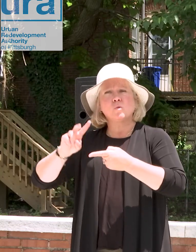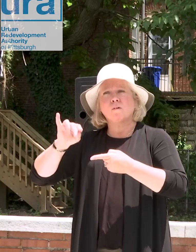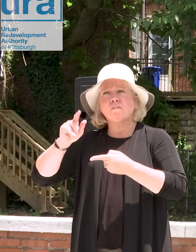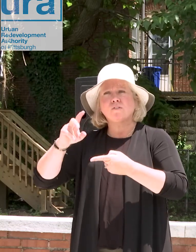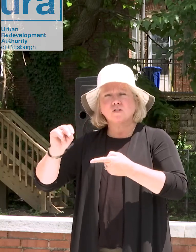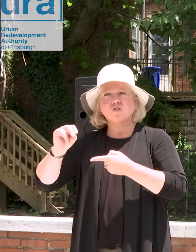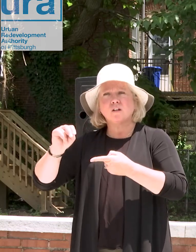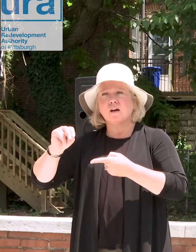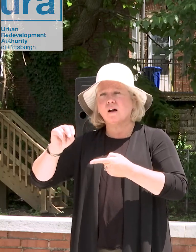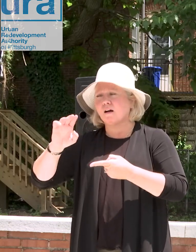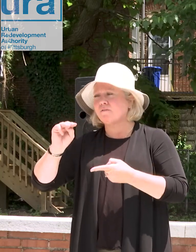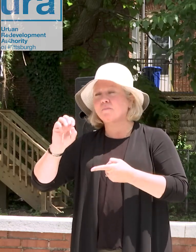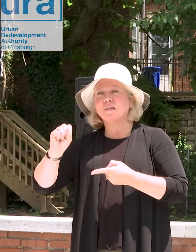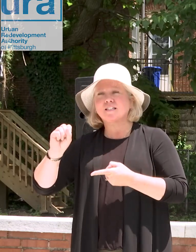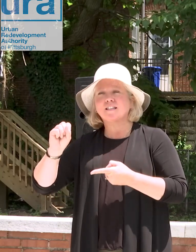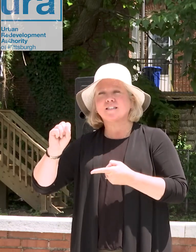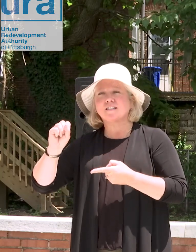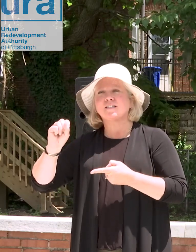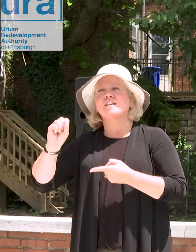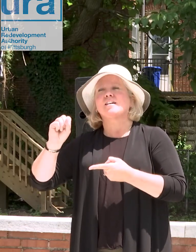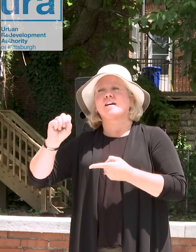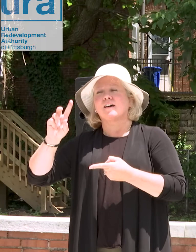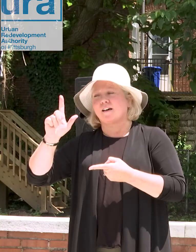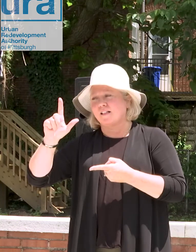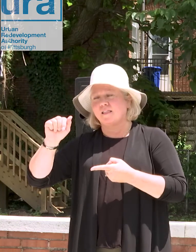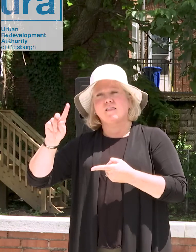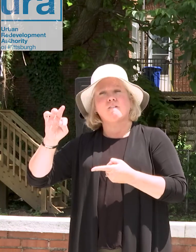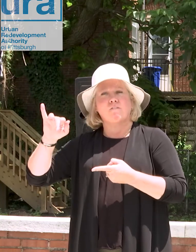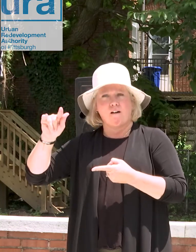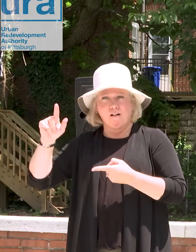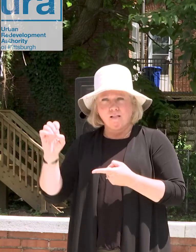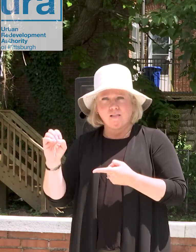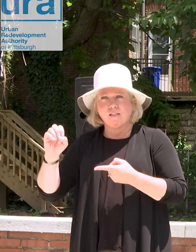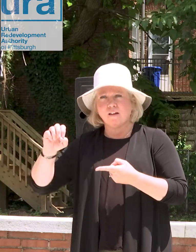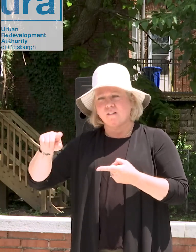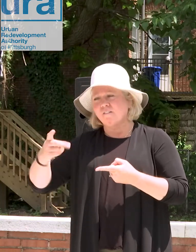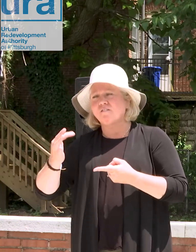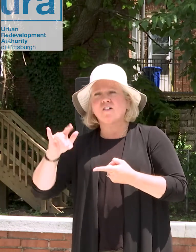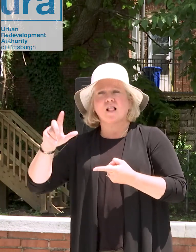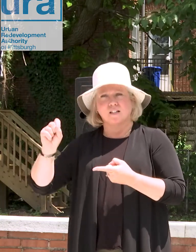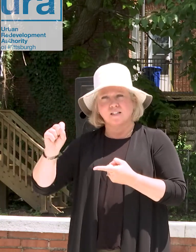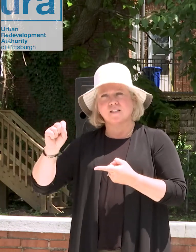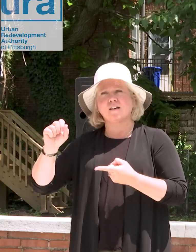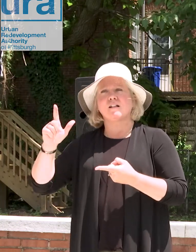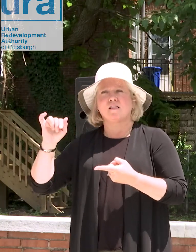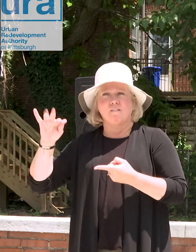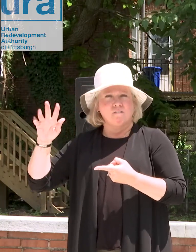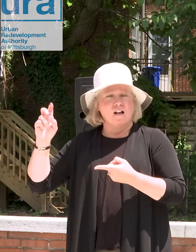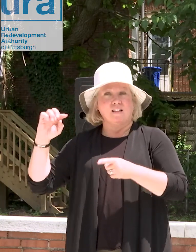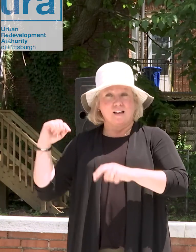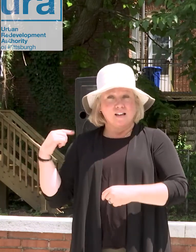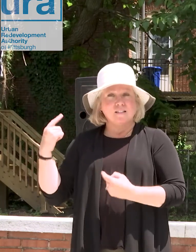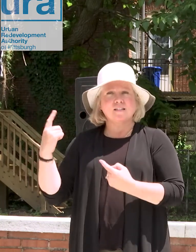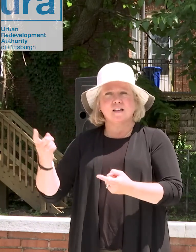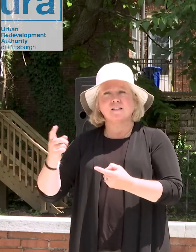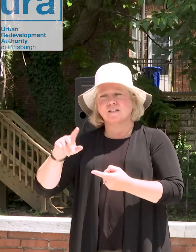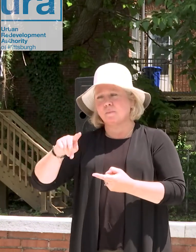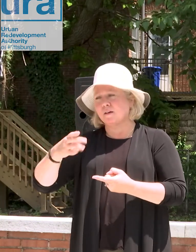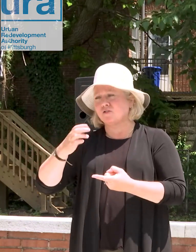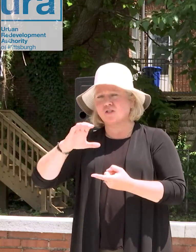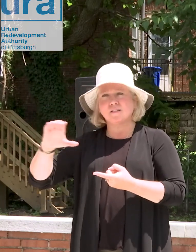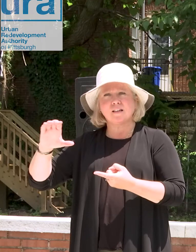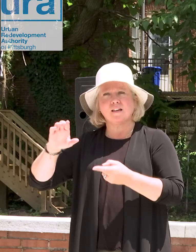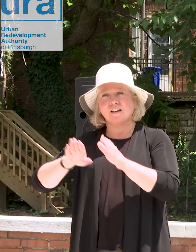Mrs. Phyllis Lavelle. Since that time, the Schenley Heights Collaborative, in partnership with the PHDC, has developed 21